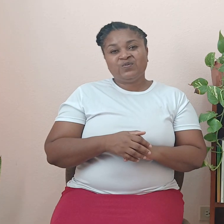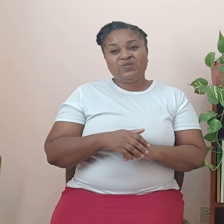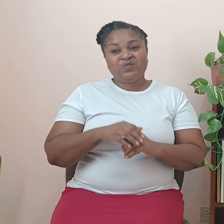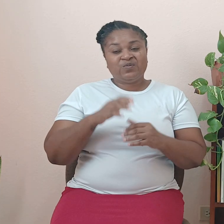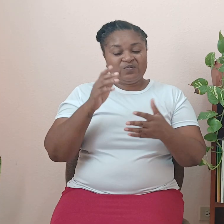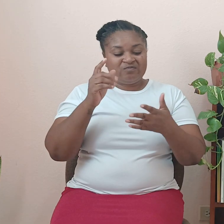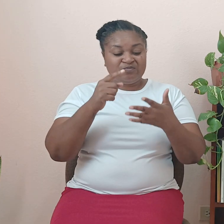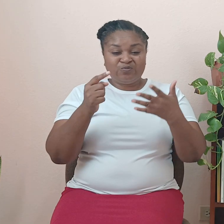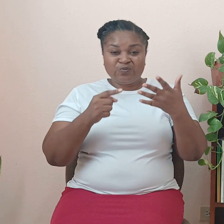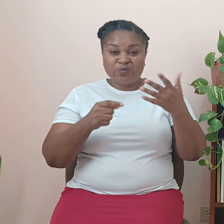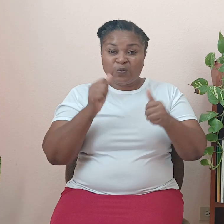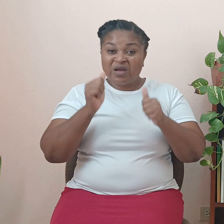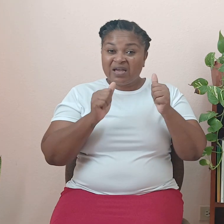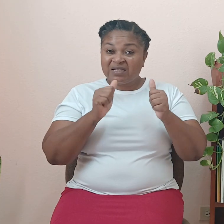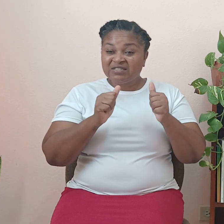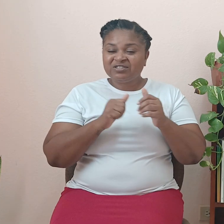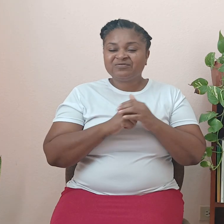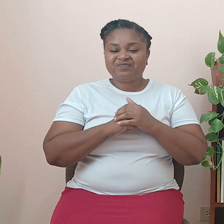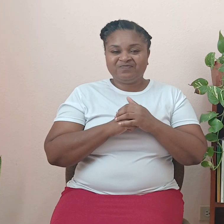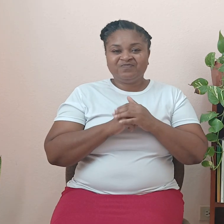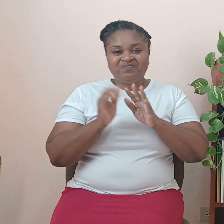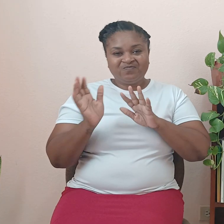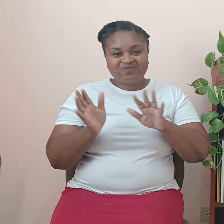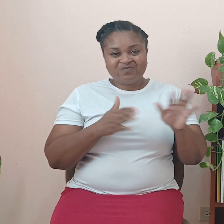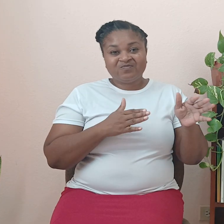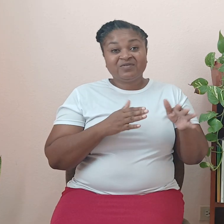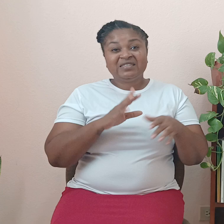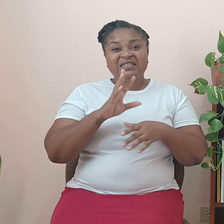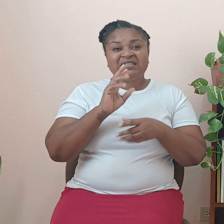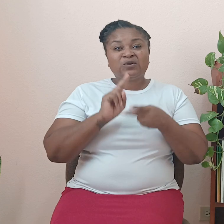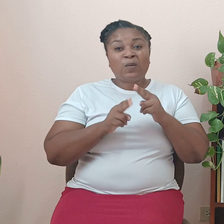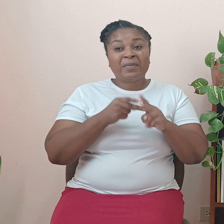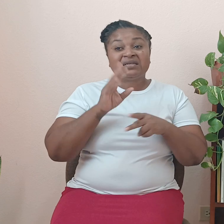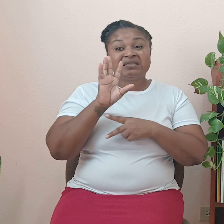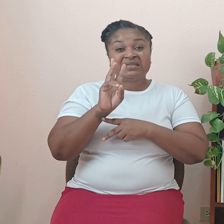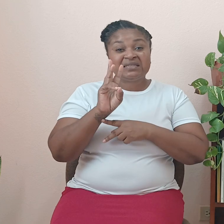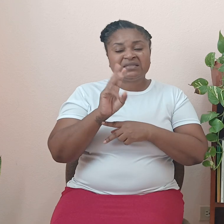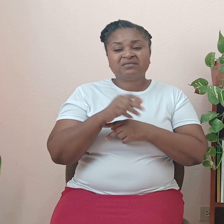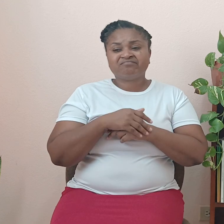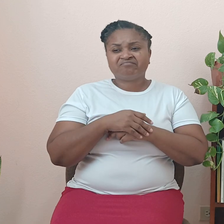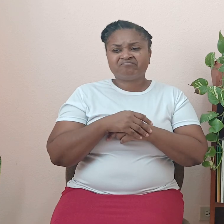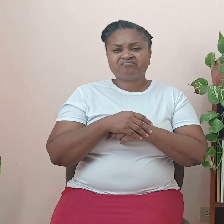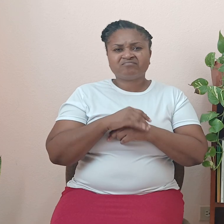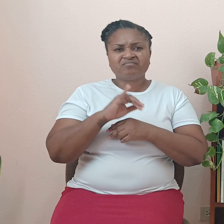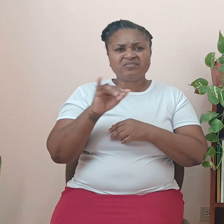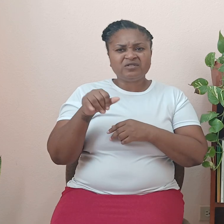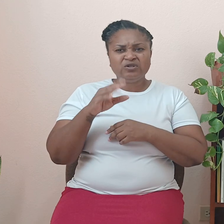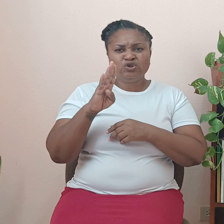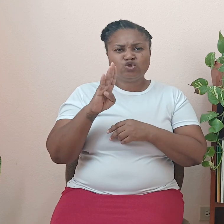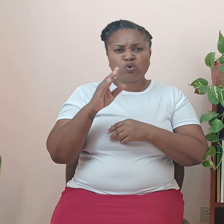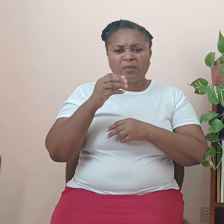Question 6. Why did Job lose all his money, his children, and his